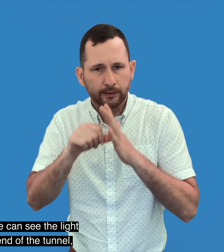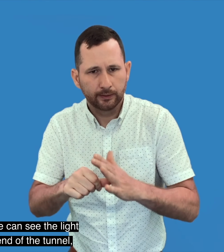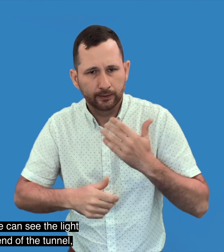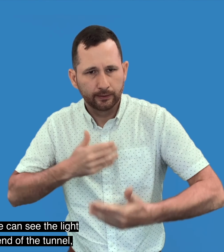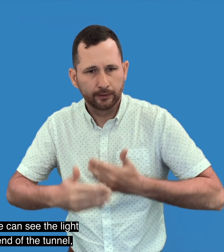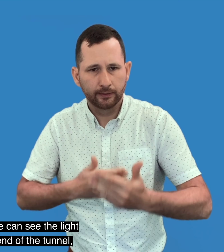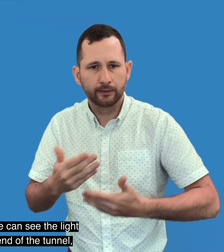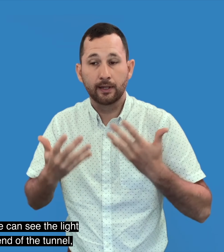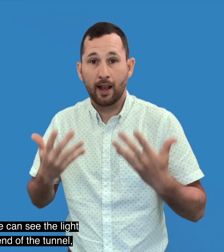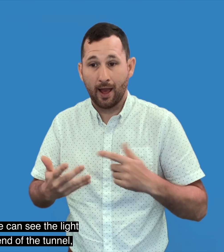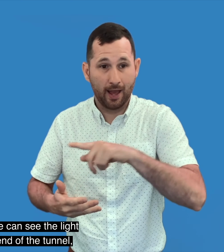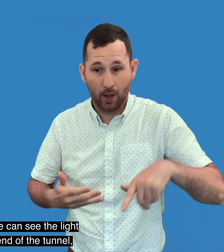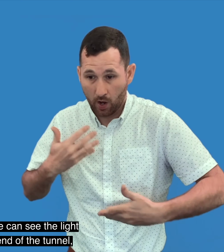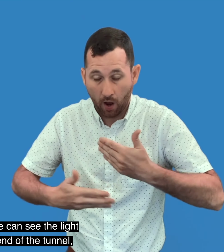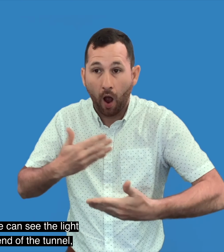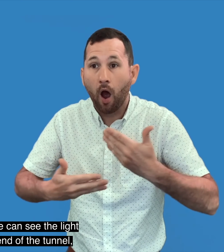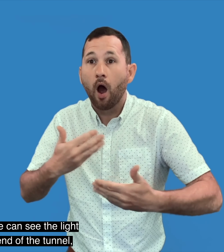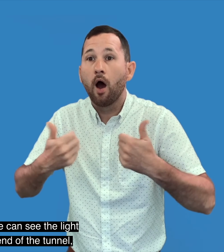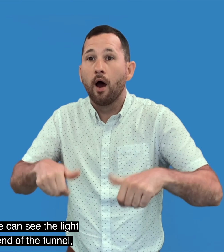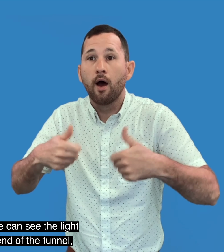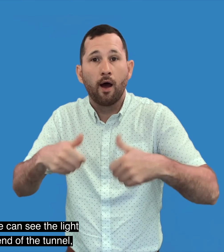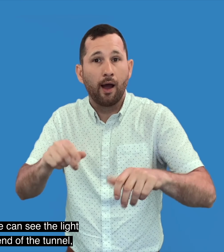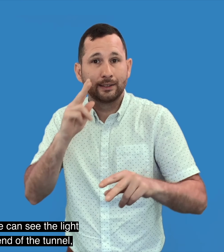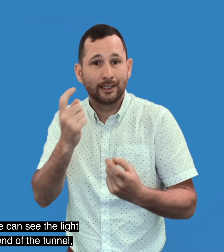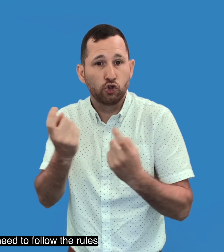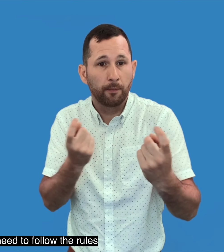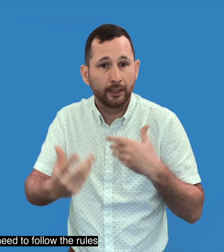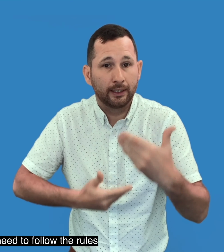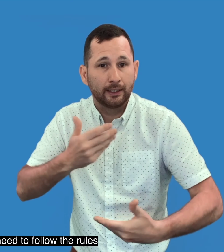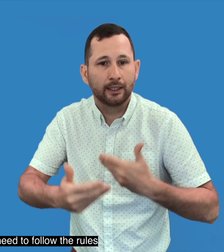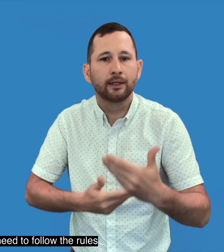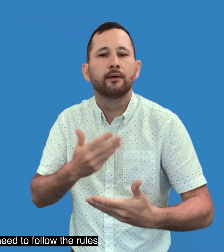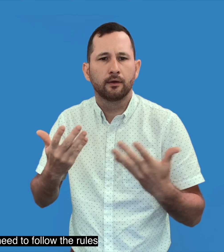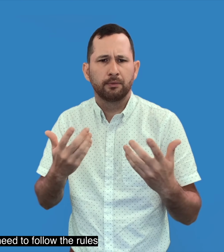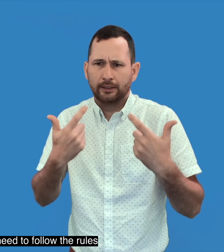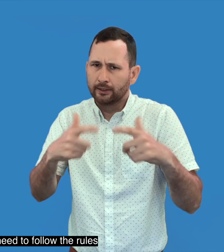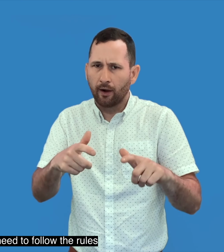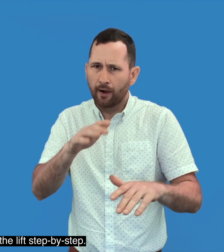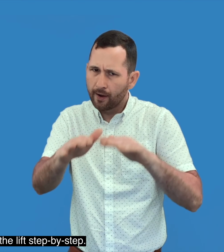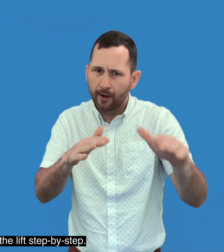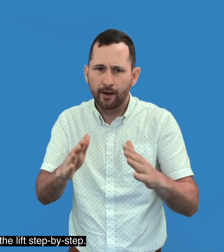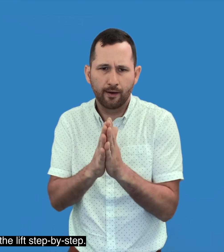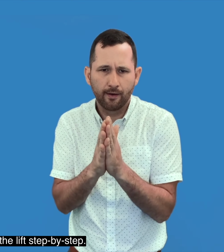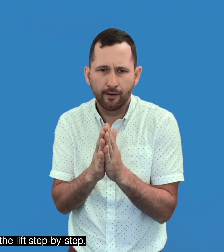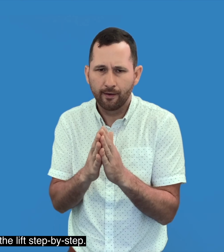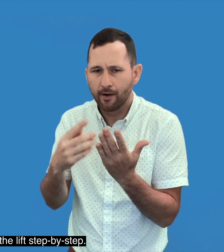Now we can see the light at the end of the tunnel, but we still need to follow the rules and take the lift step